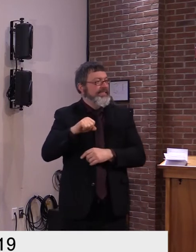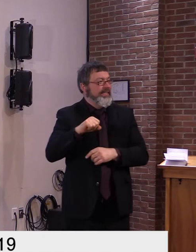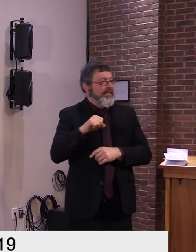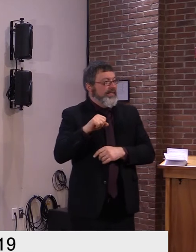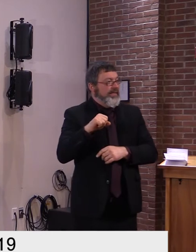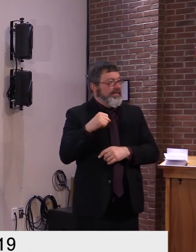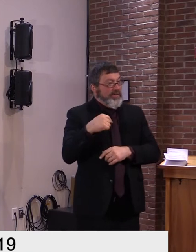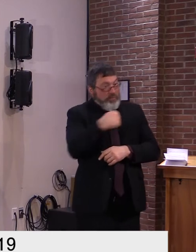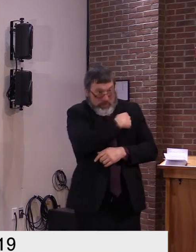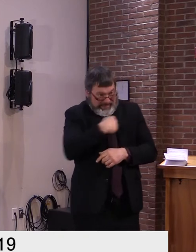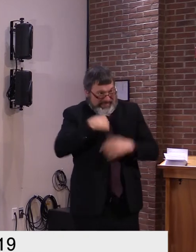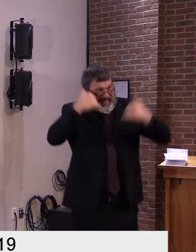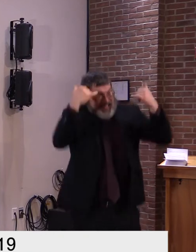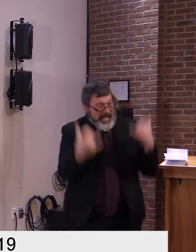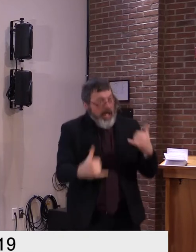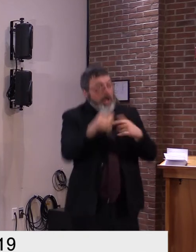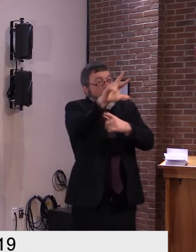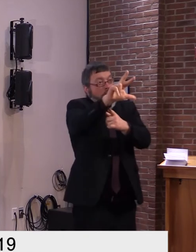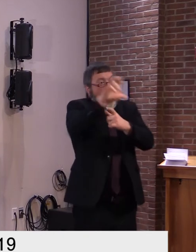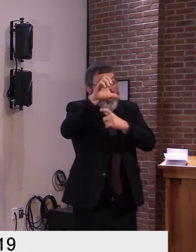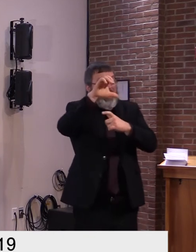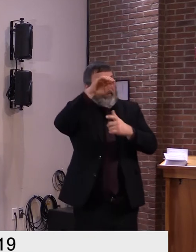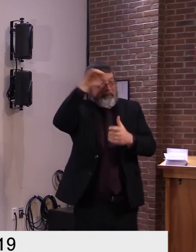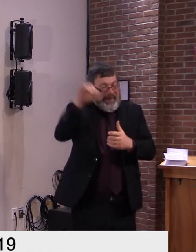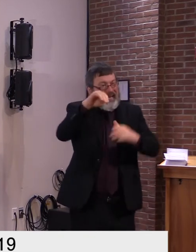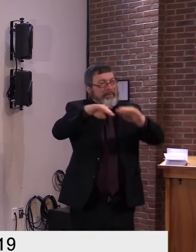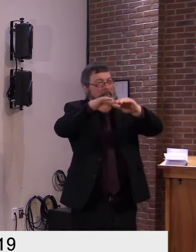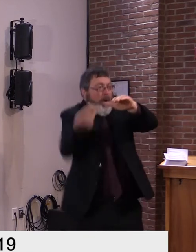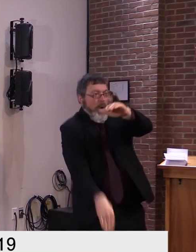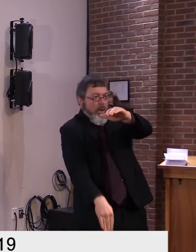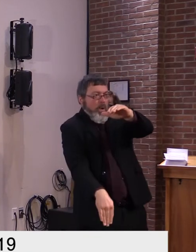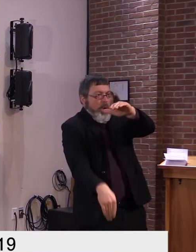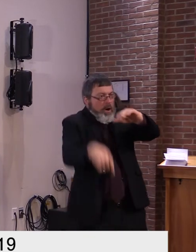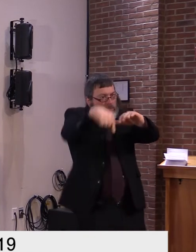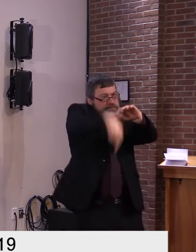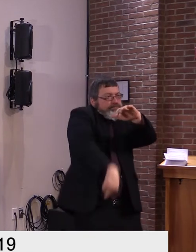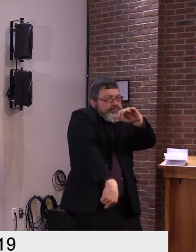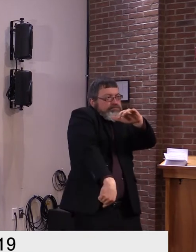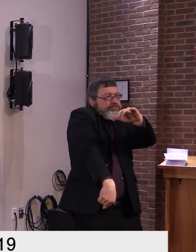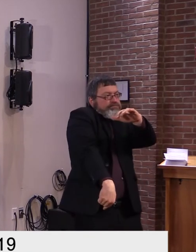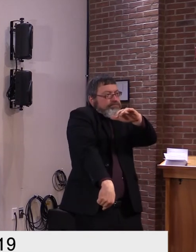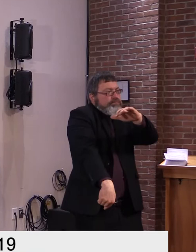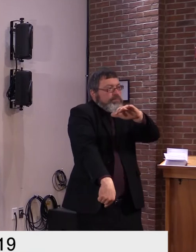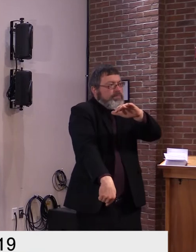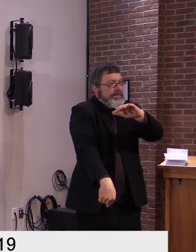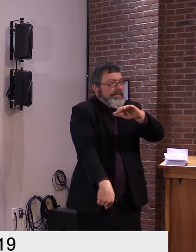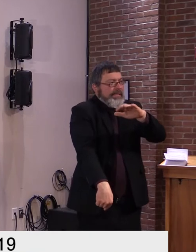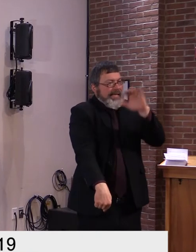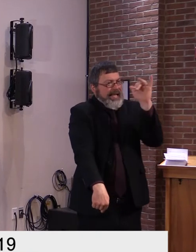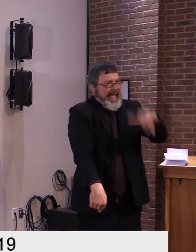just so that we're all aware, it's good news, but challenge